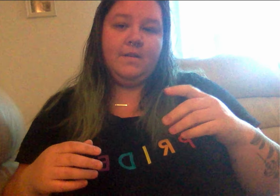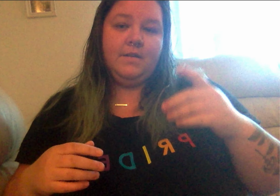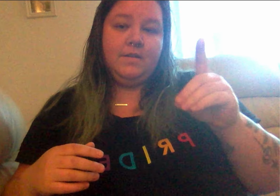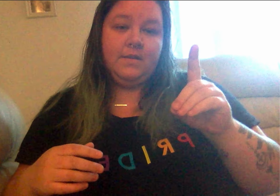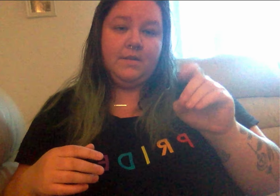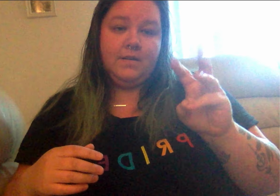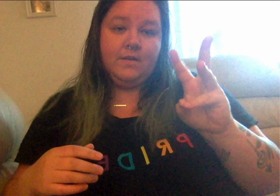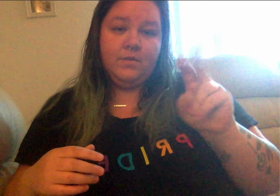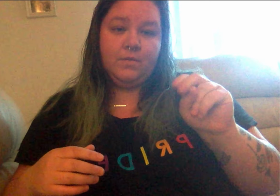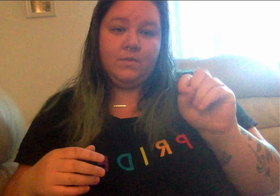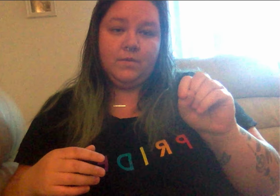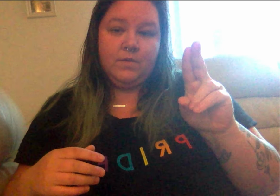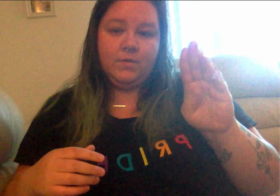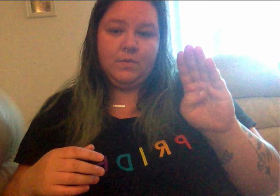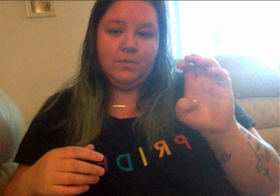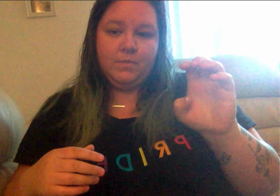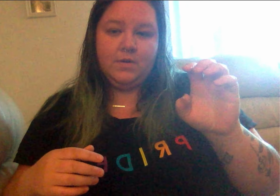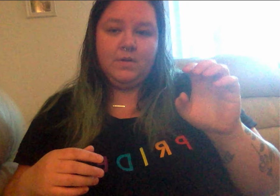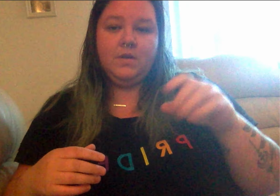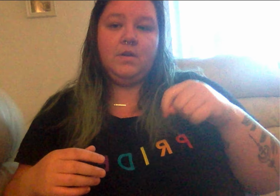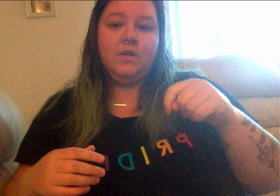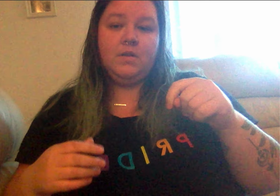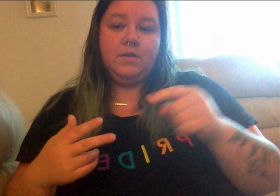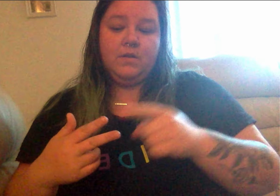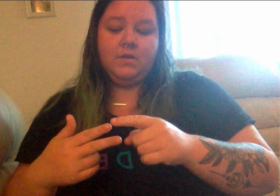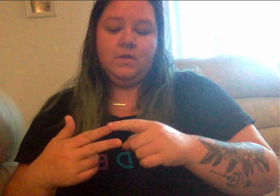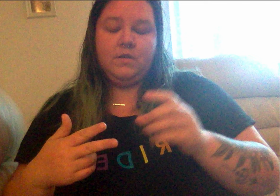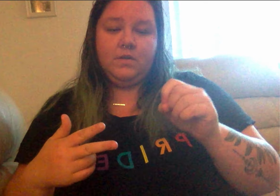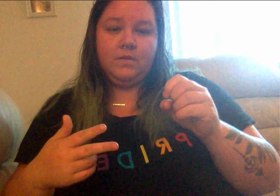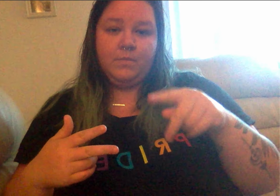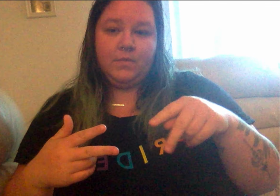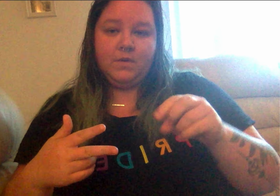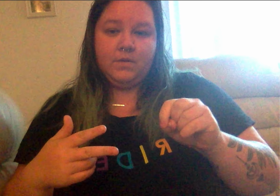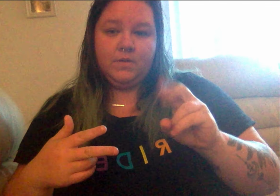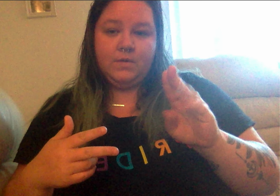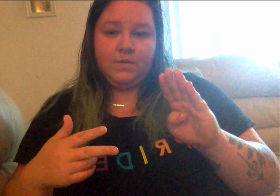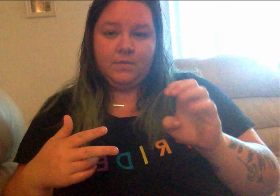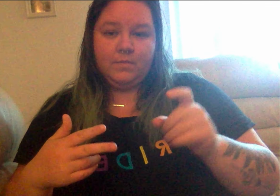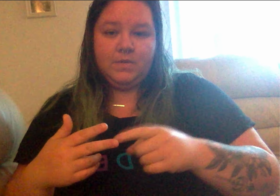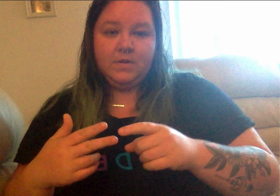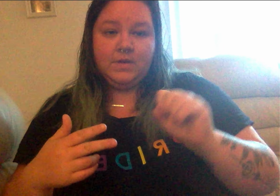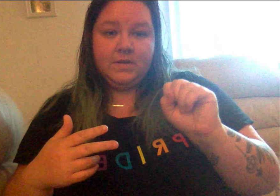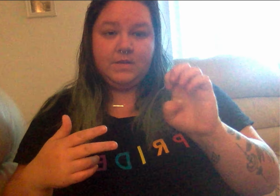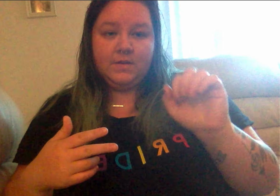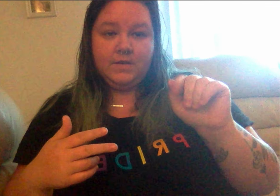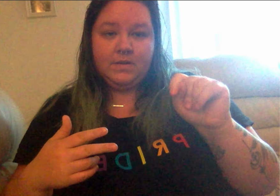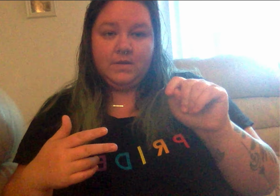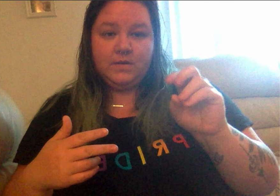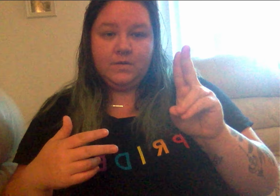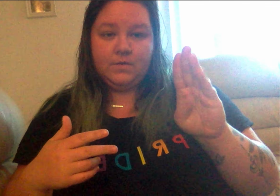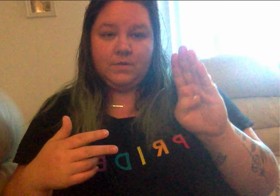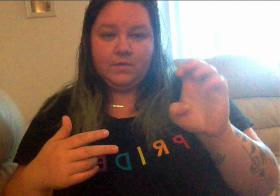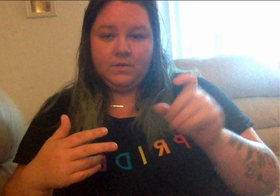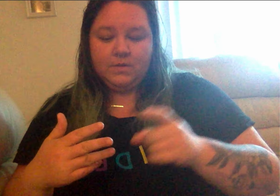seat stay, chain stay. So that's the basic components